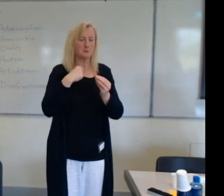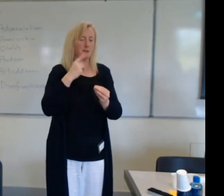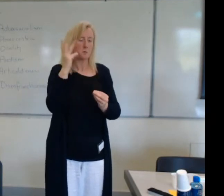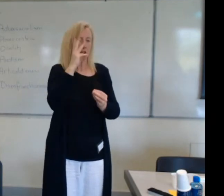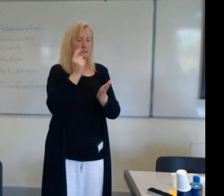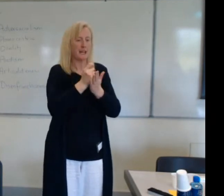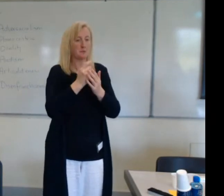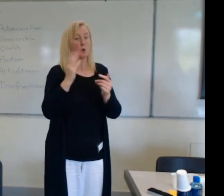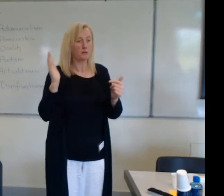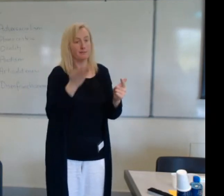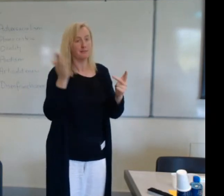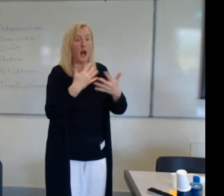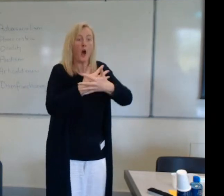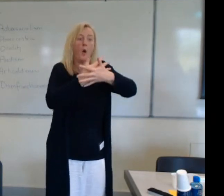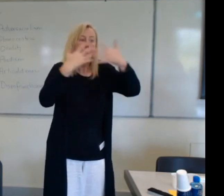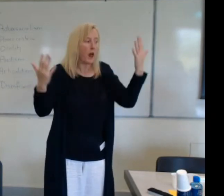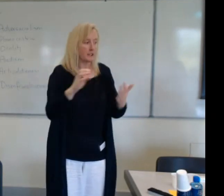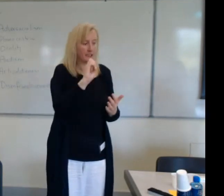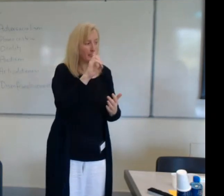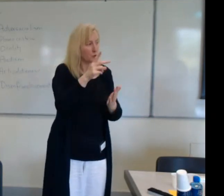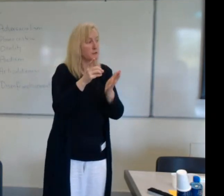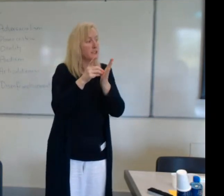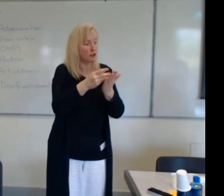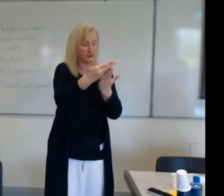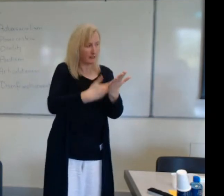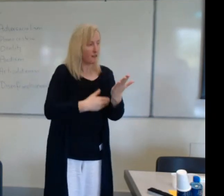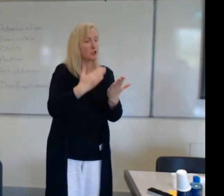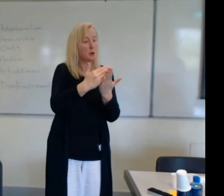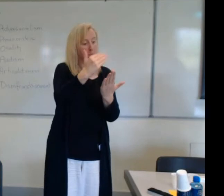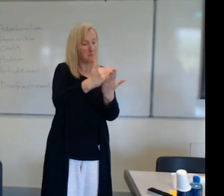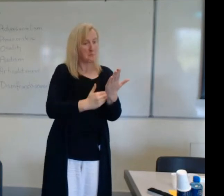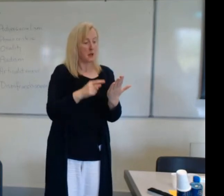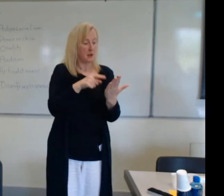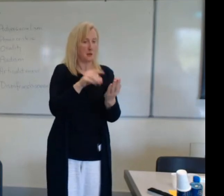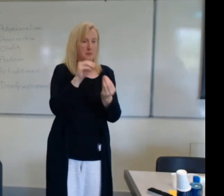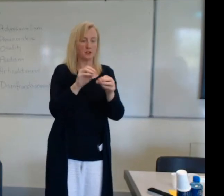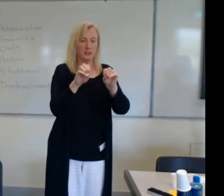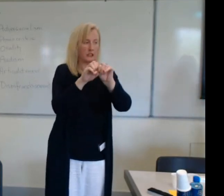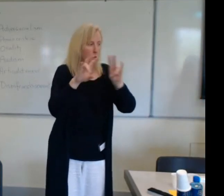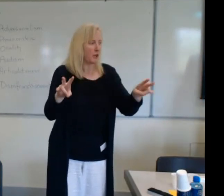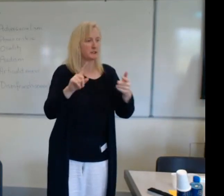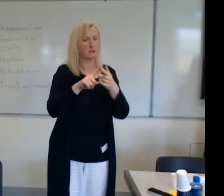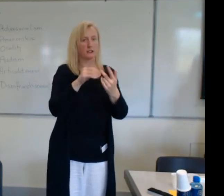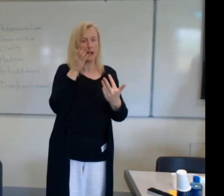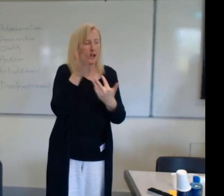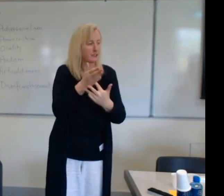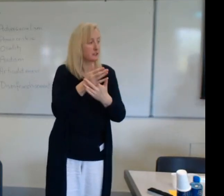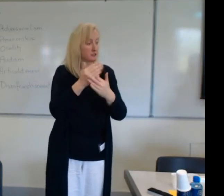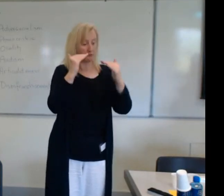there are lots of them, and they make lots of reference to good things about equality and access. But a lot of that then comes back to, you know, in terms of the